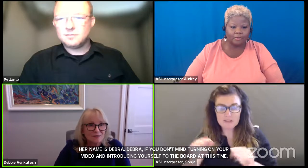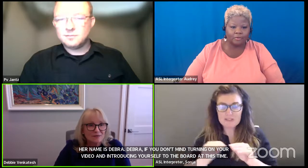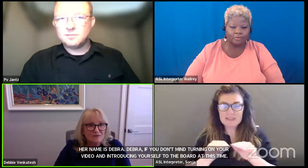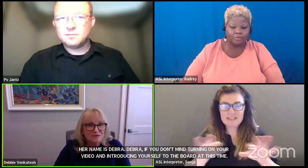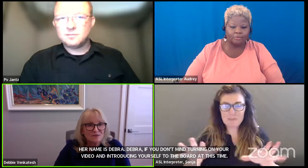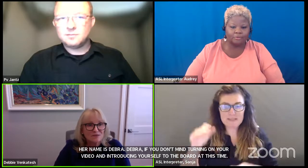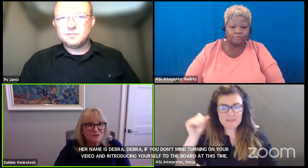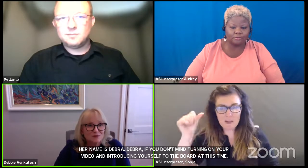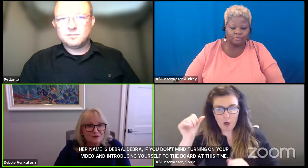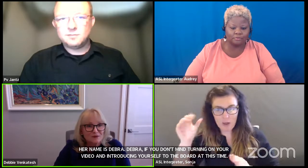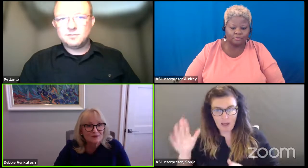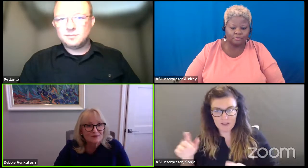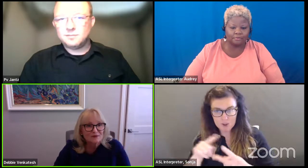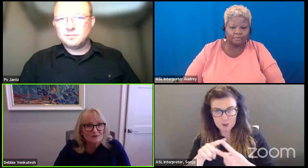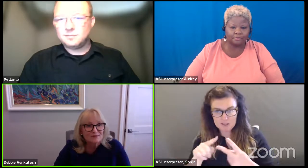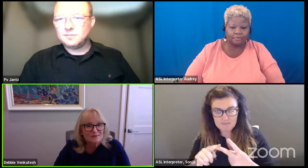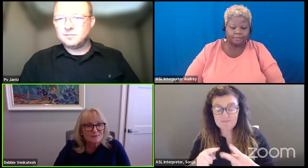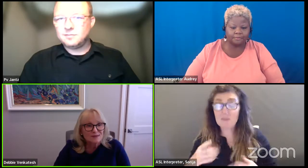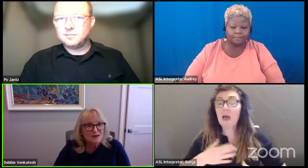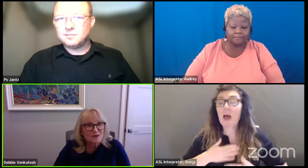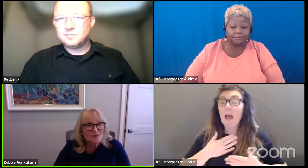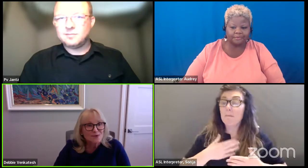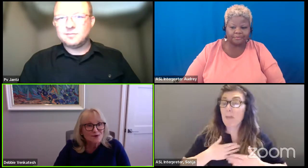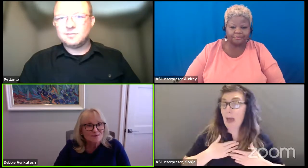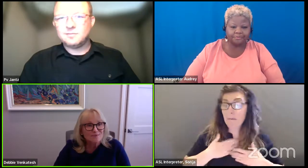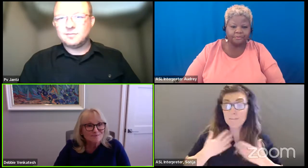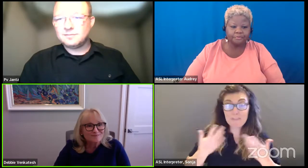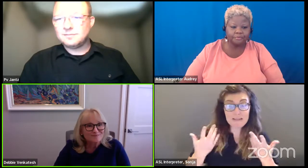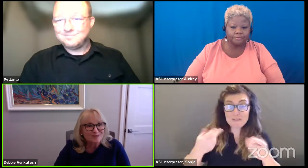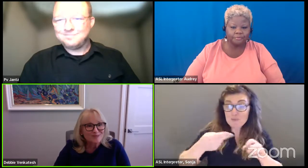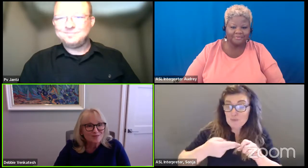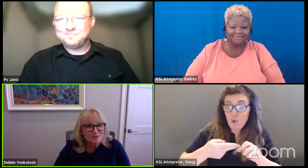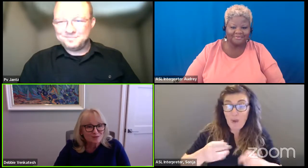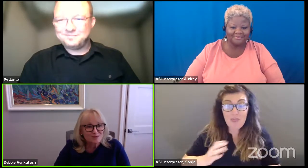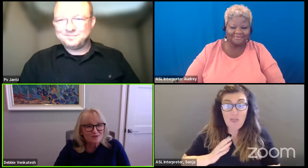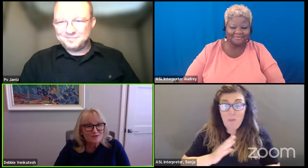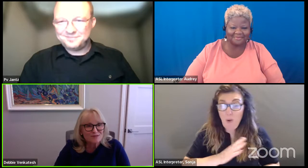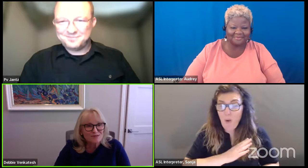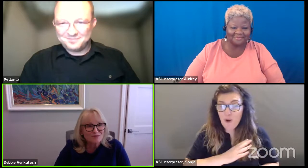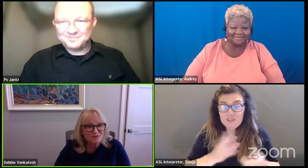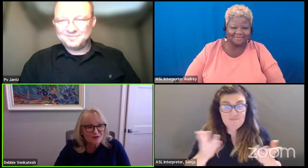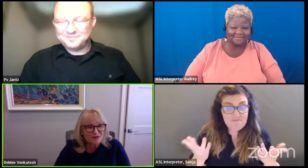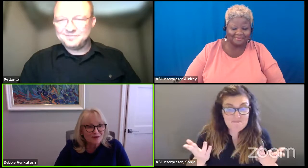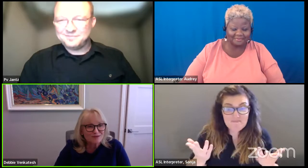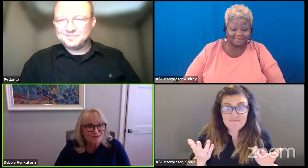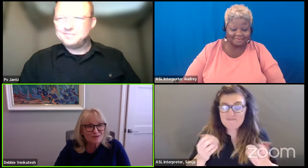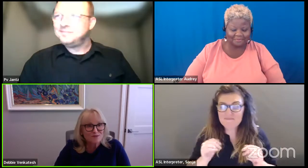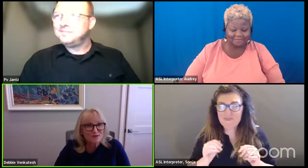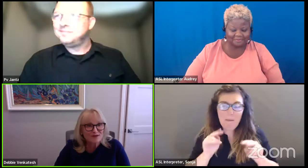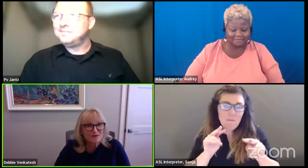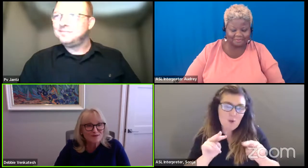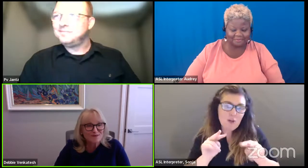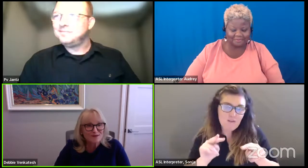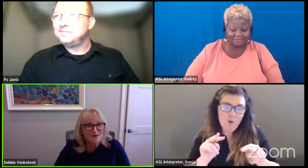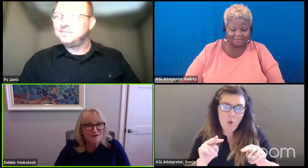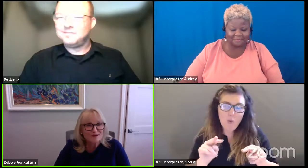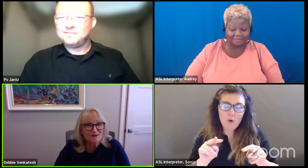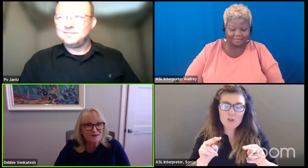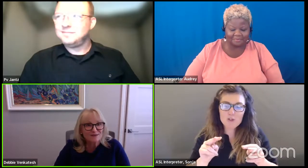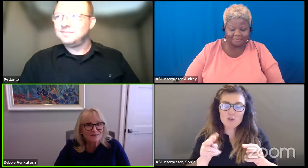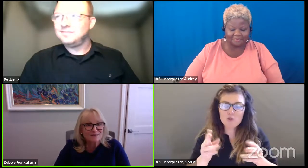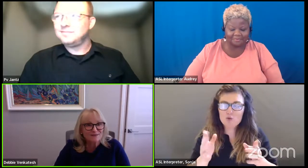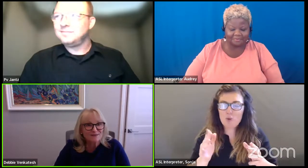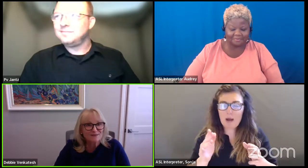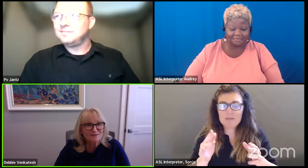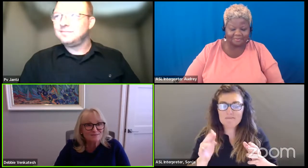I'm happy to be on the board. Looking forward to serving my